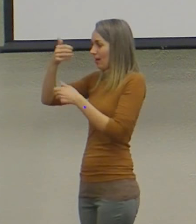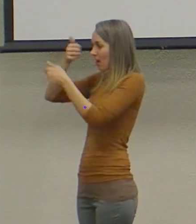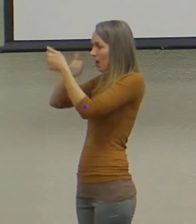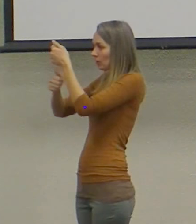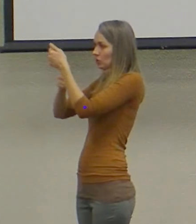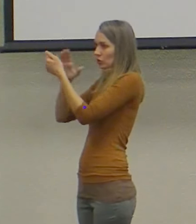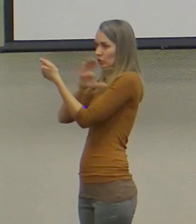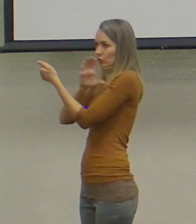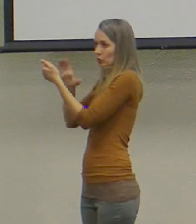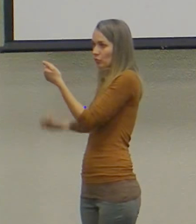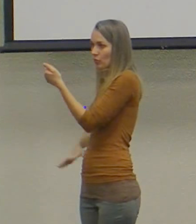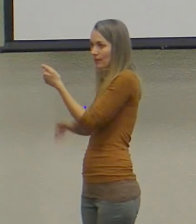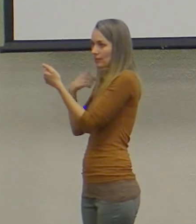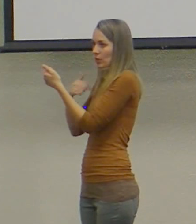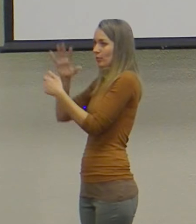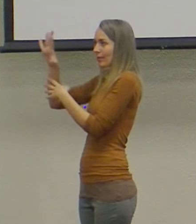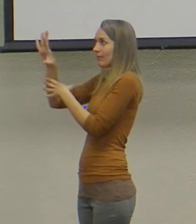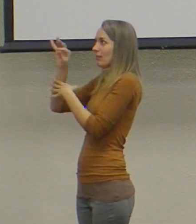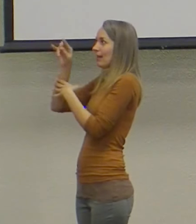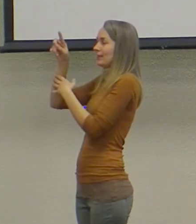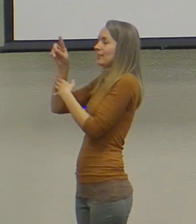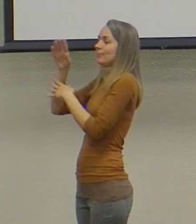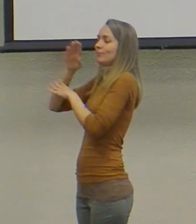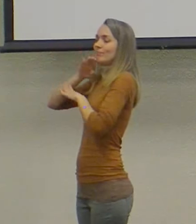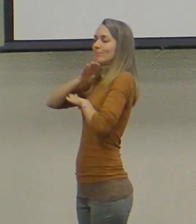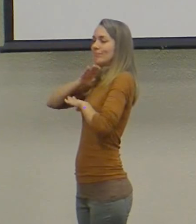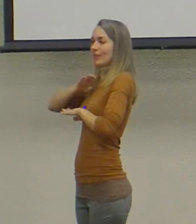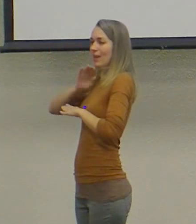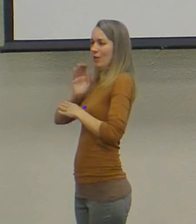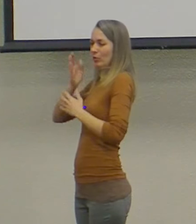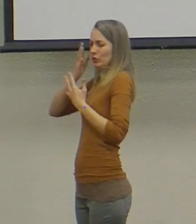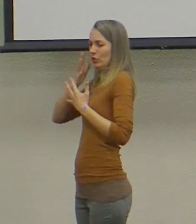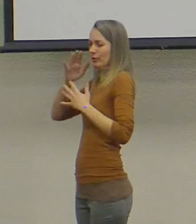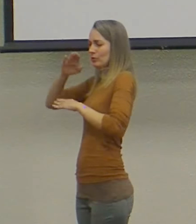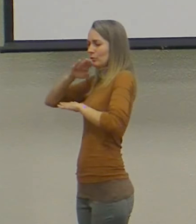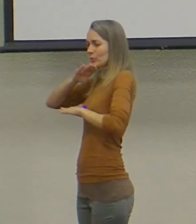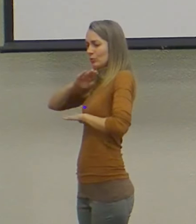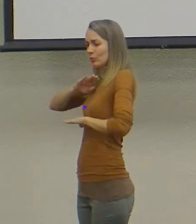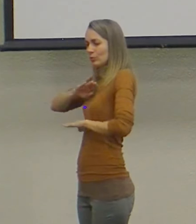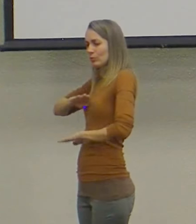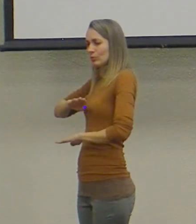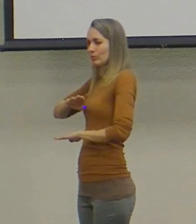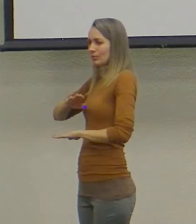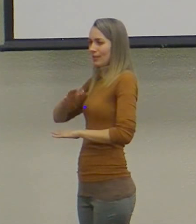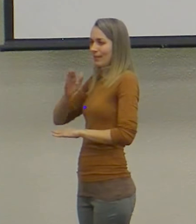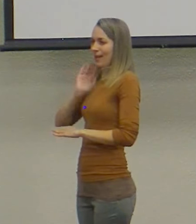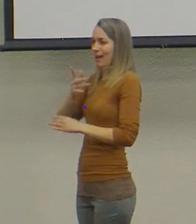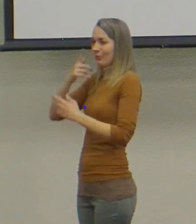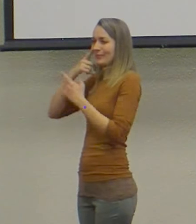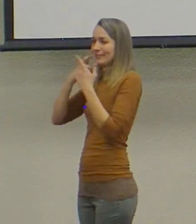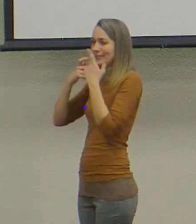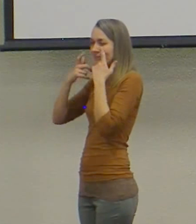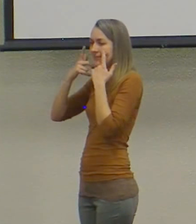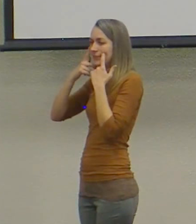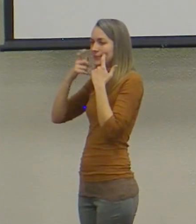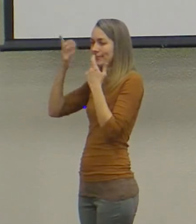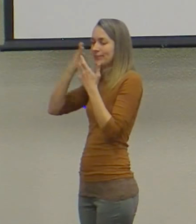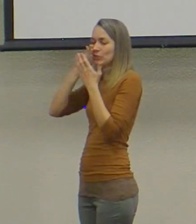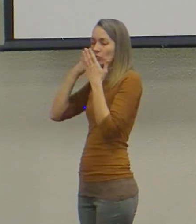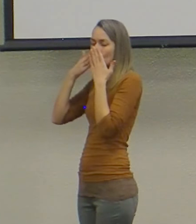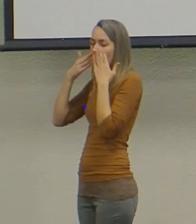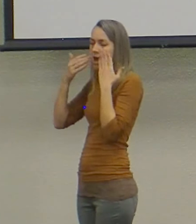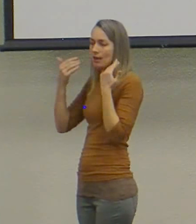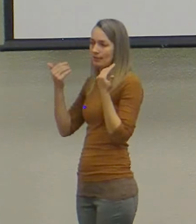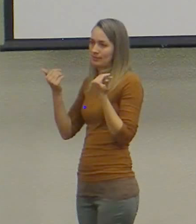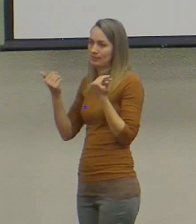Christ, and we find that he soothes our sorrows and calms our fears and dries every tear. She,